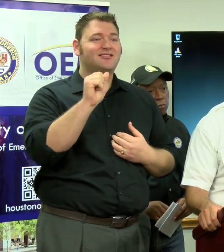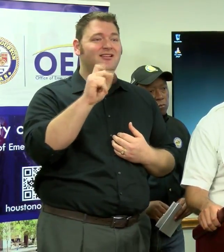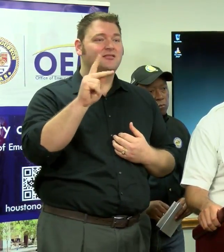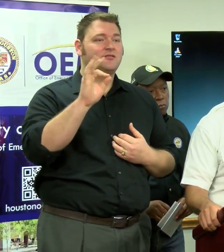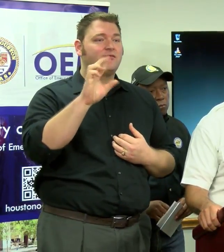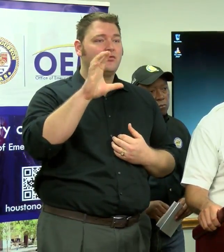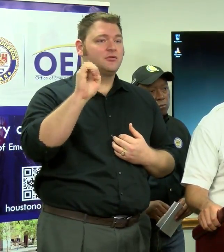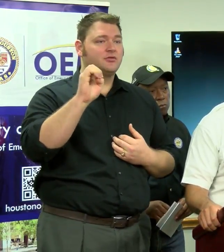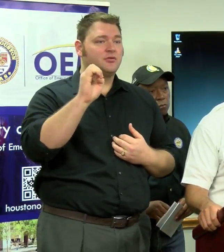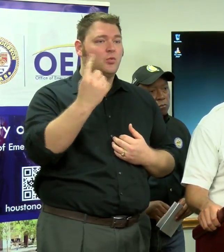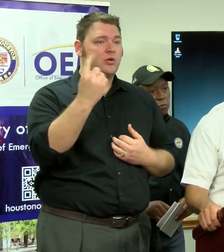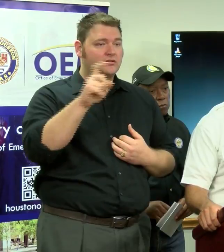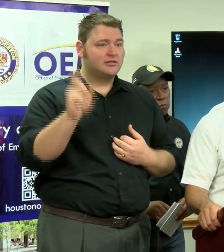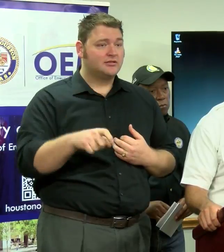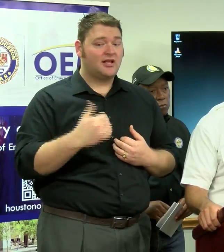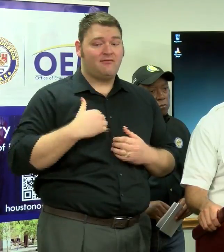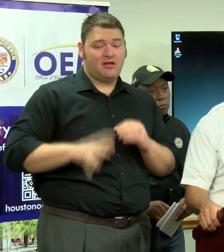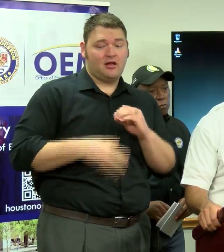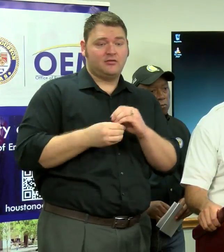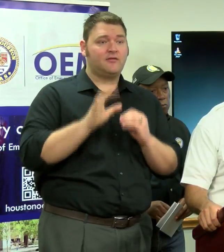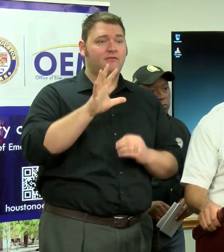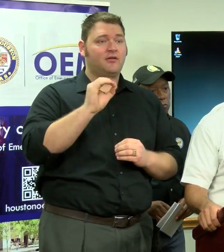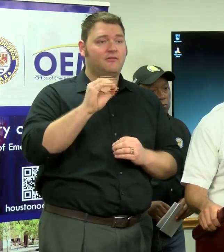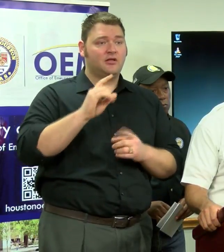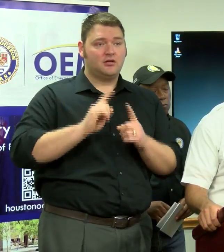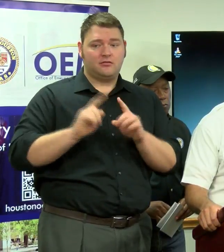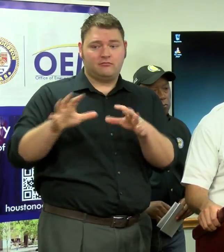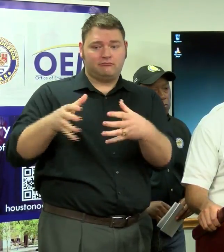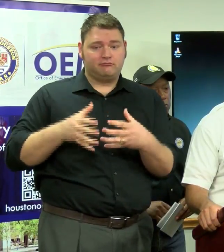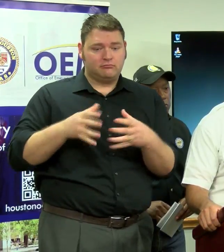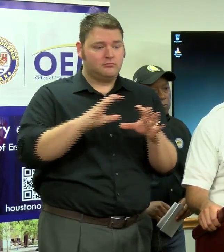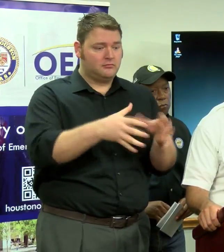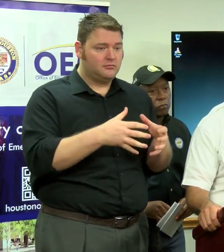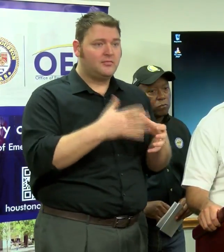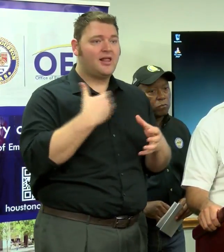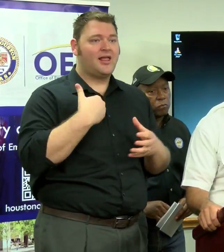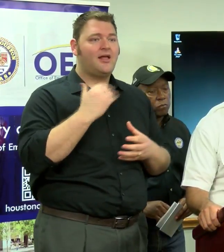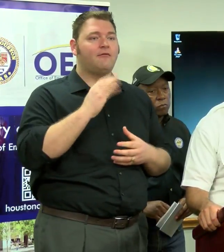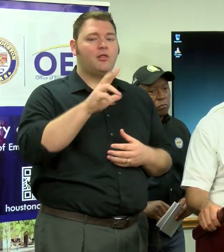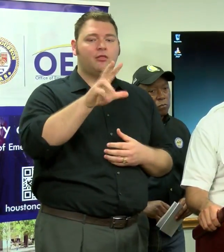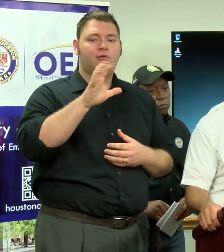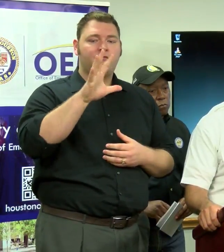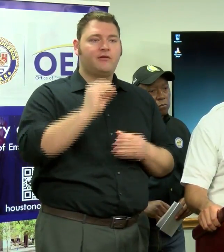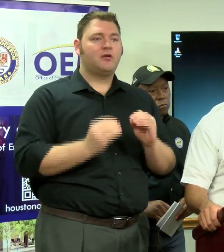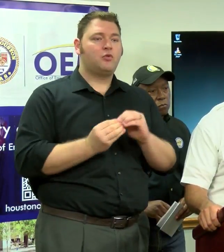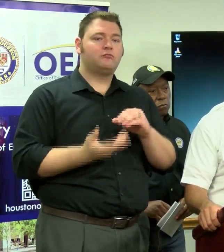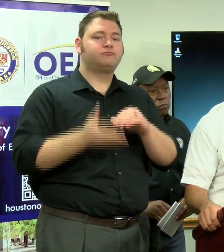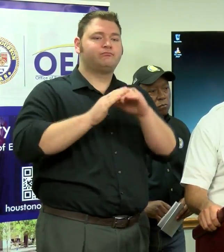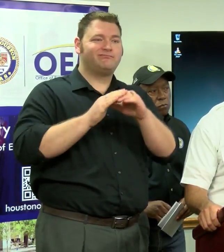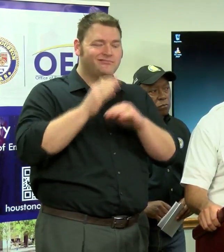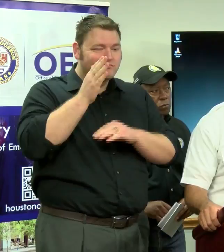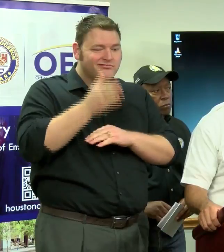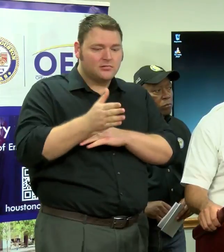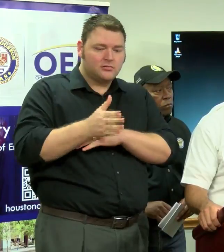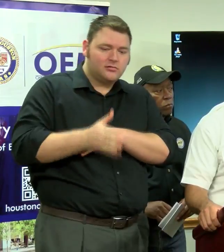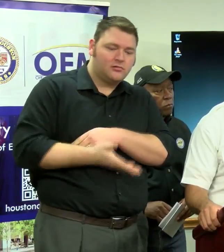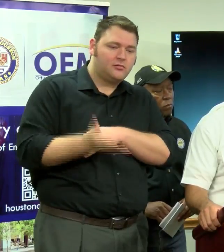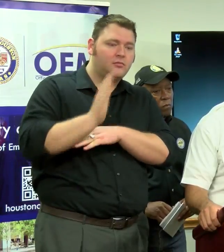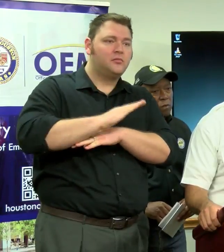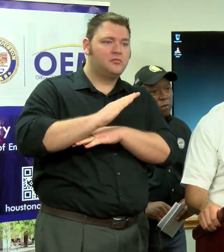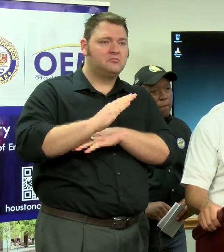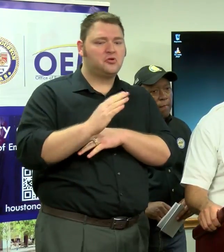additional personnel, and we're expecting another 350 in the next 24 to 48 hours, which will really